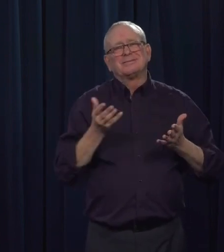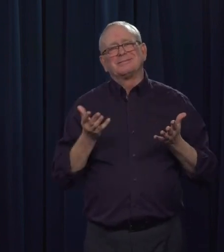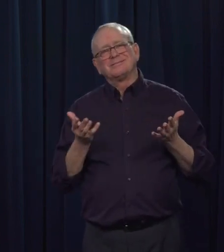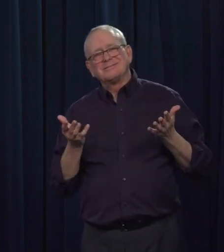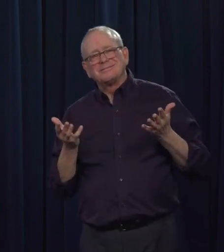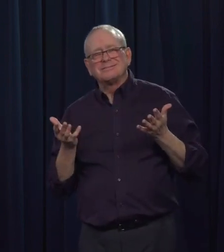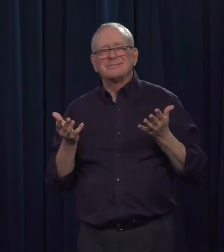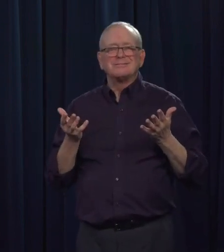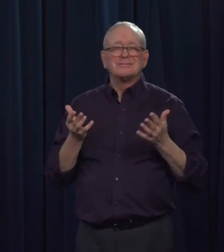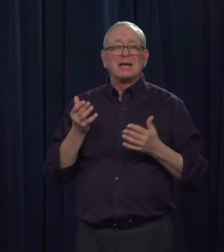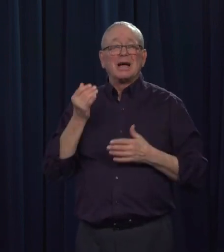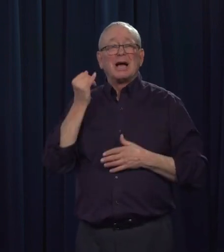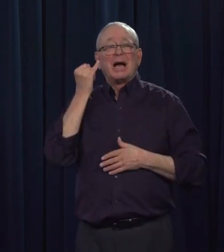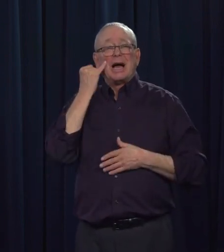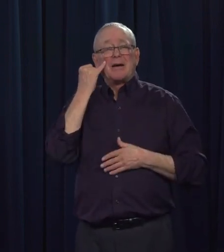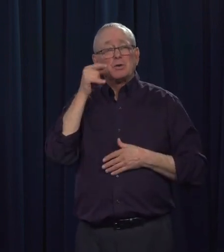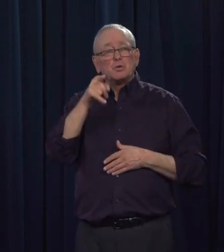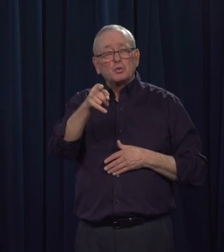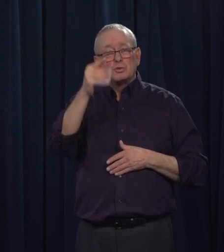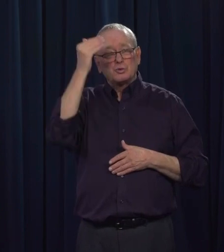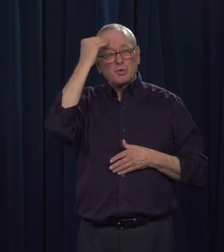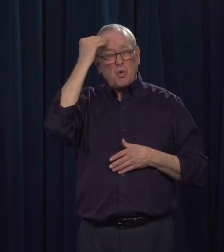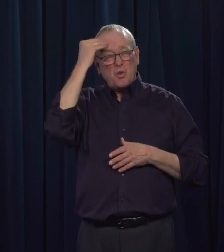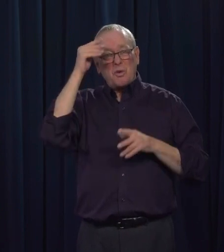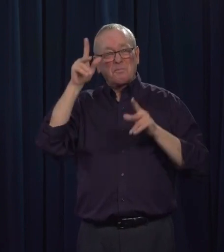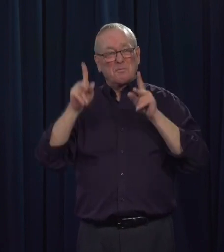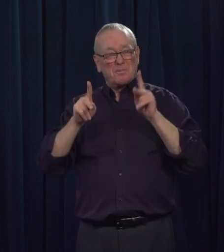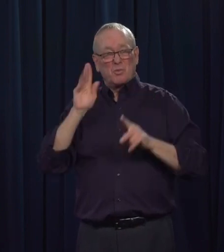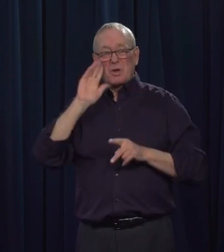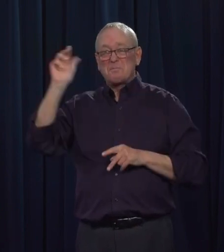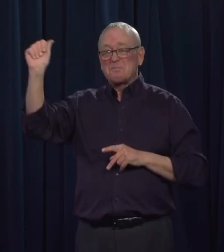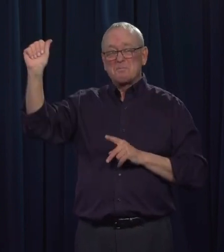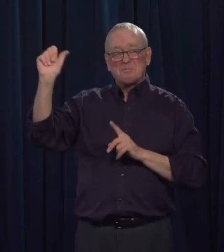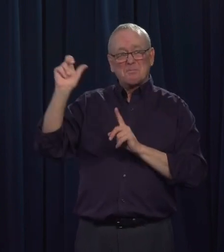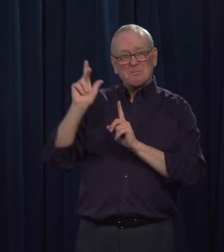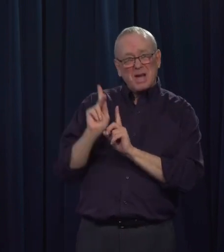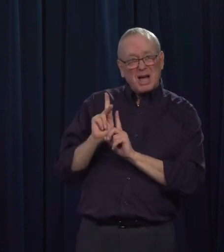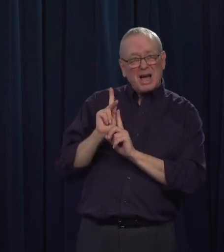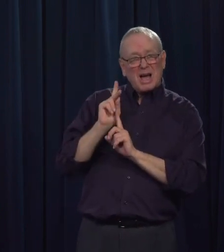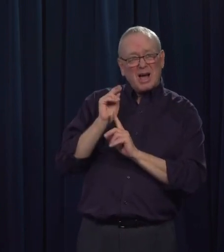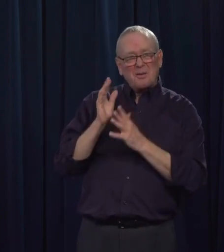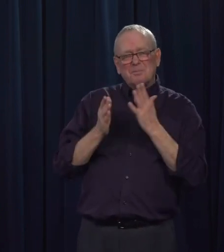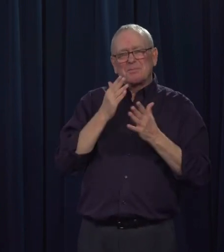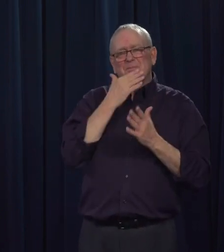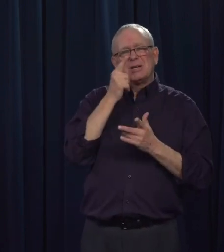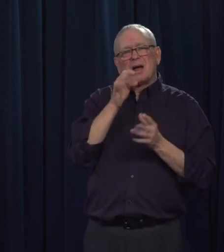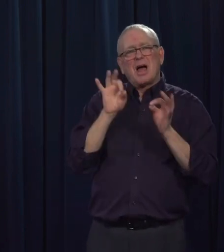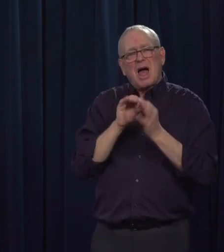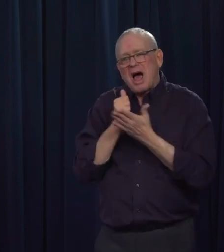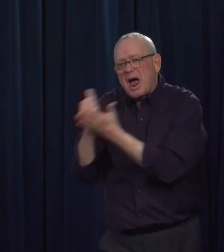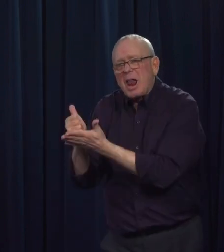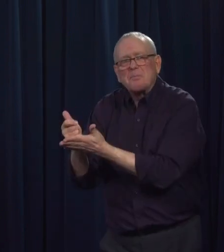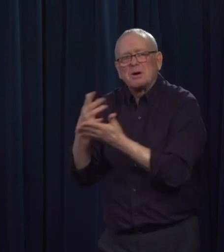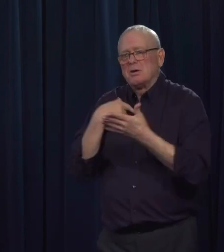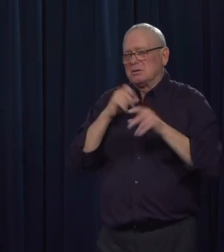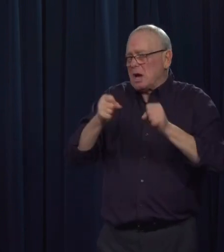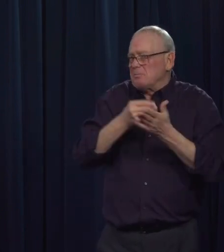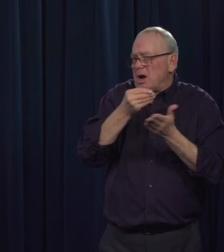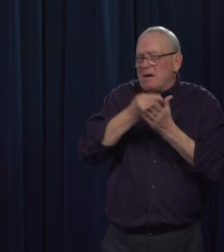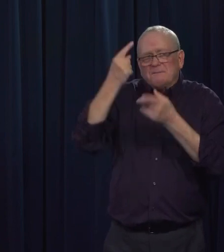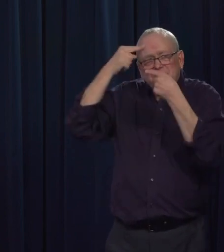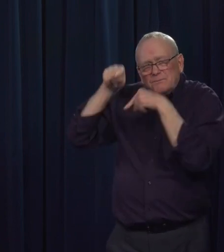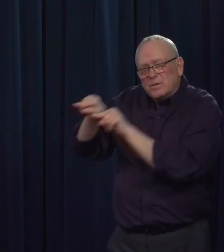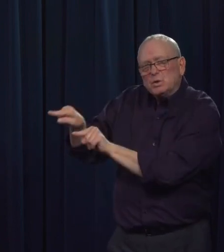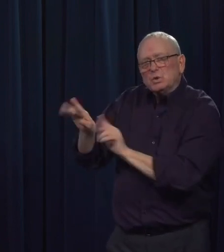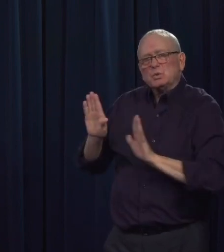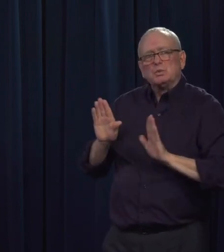and you can help them by helping them get stocked up so they don't have to go out and get groceries or get supplies. This is something that all Albertans can help